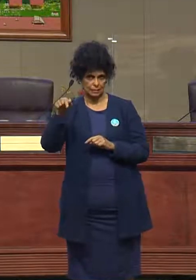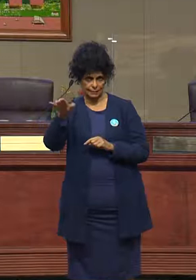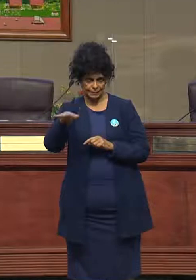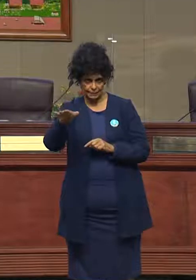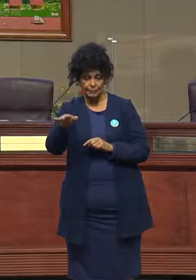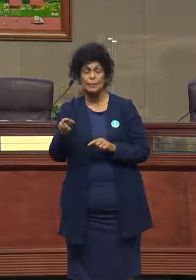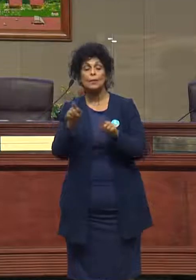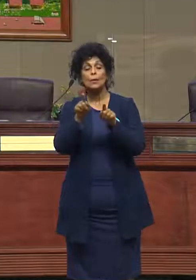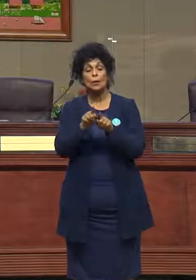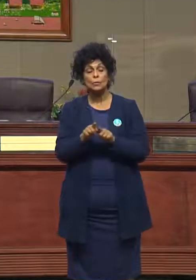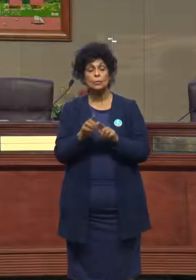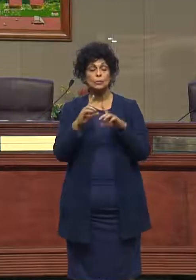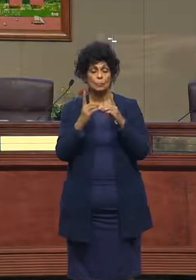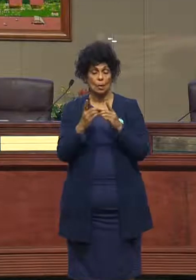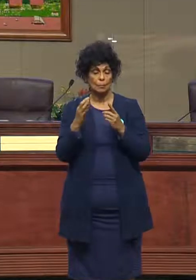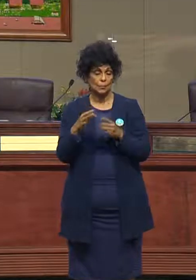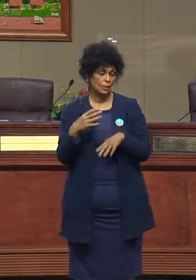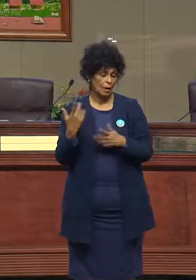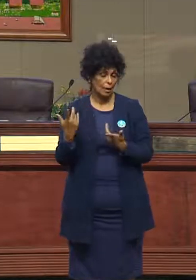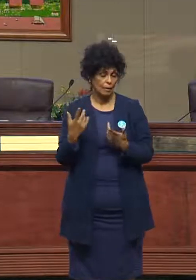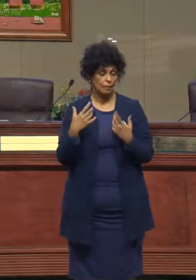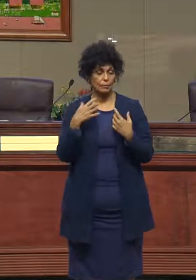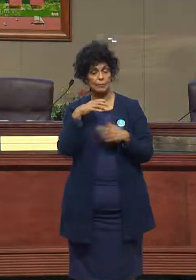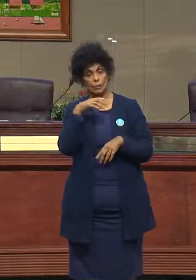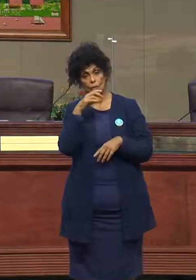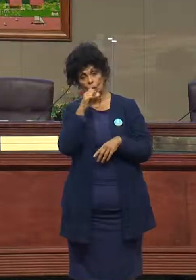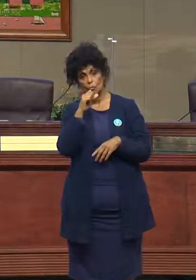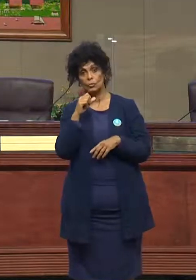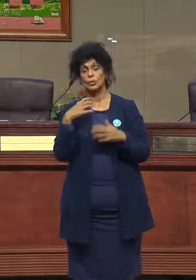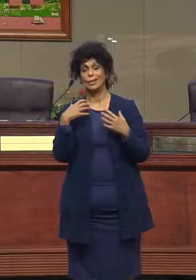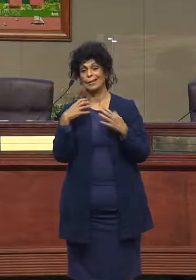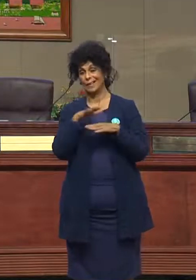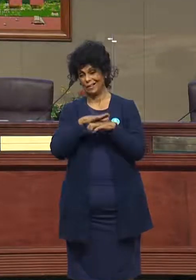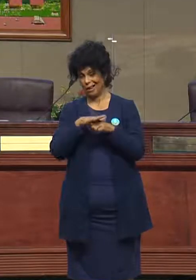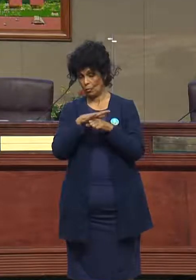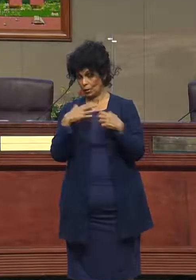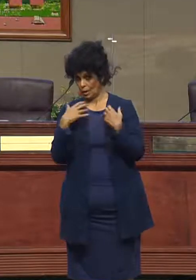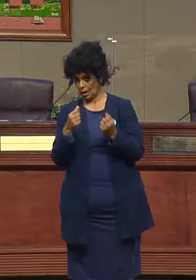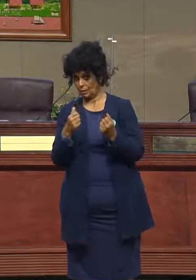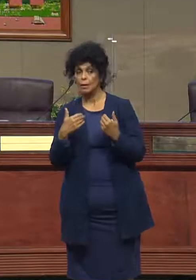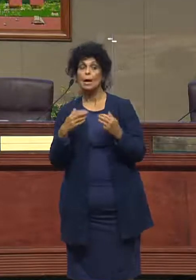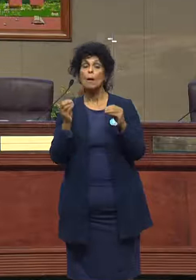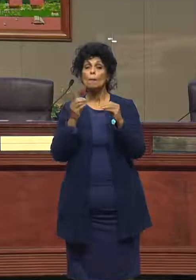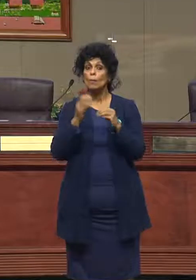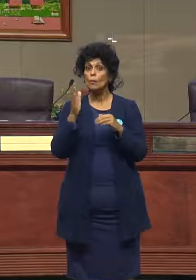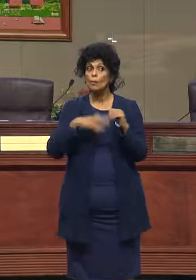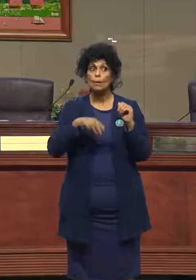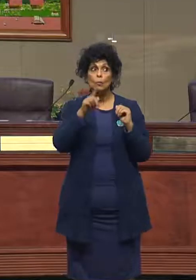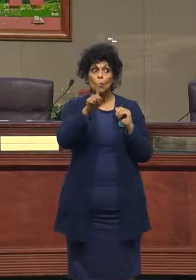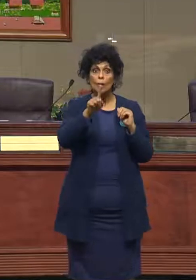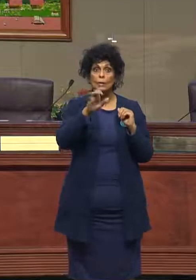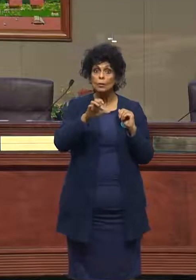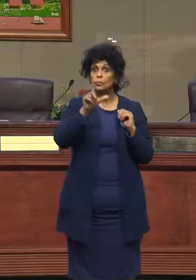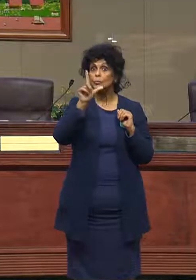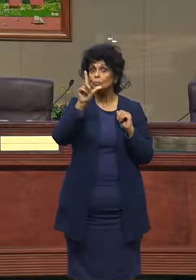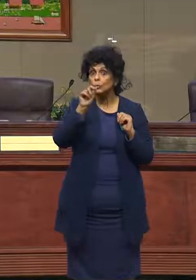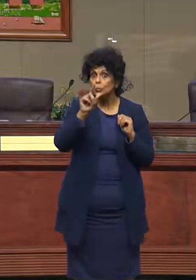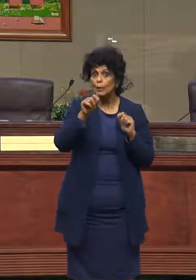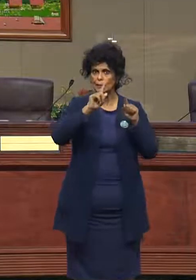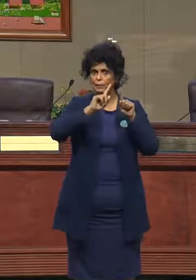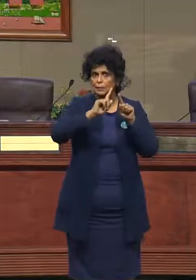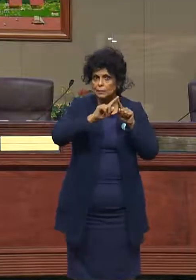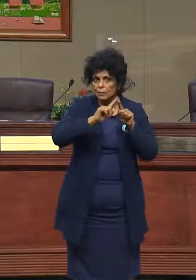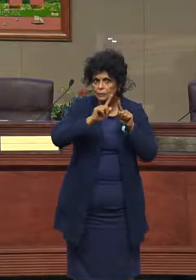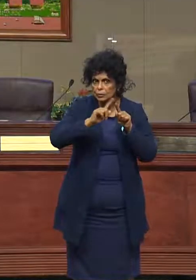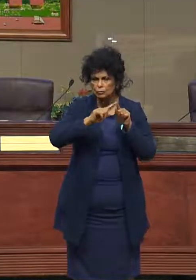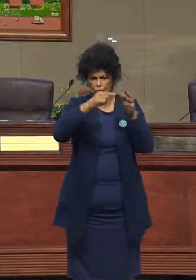County has more than 120 different partnerships with vaccination sites throughout the county under the